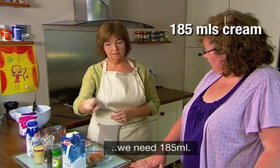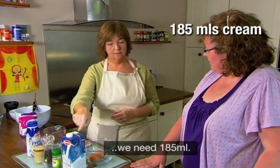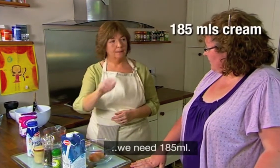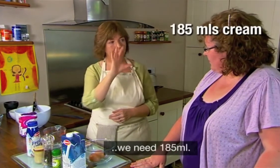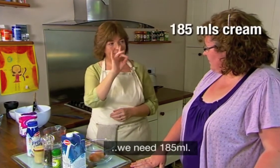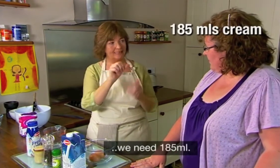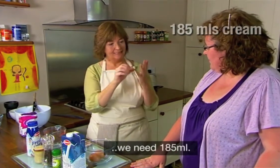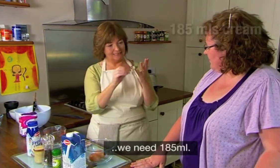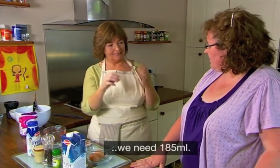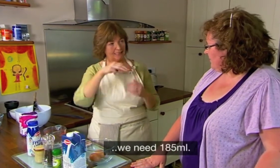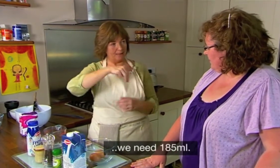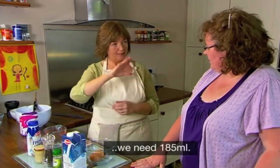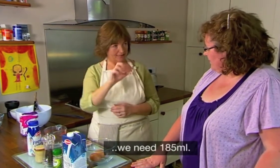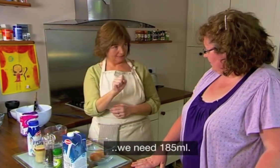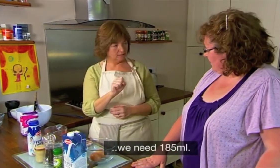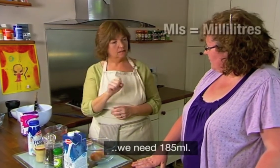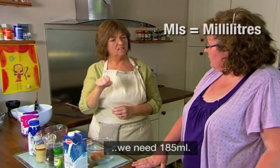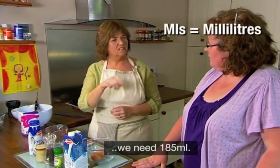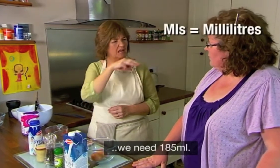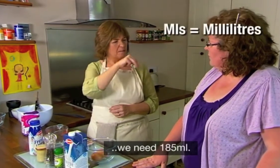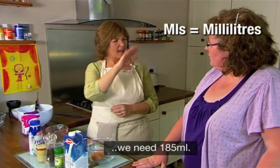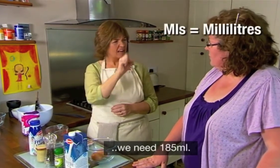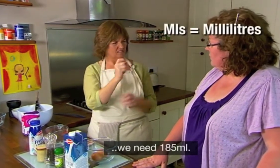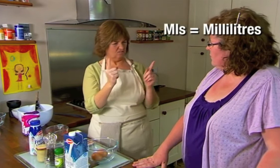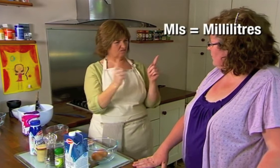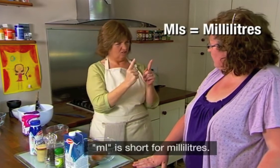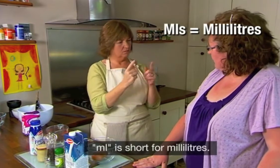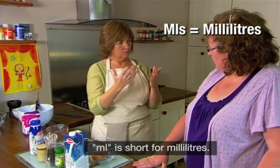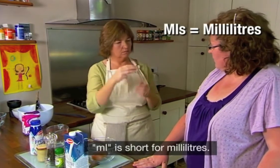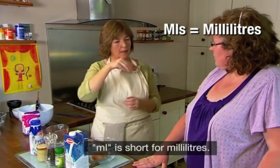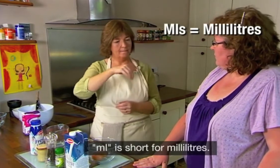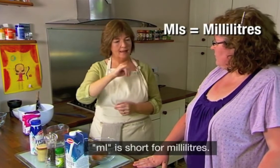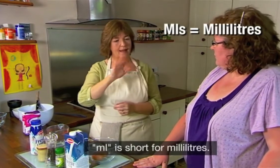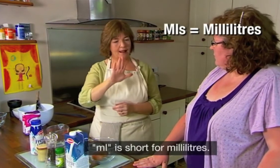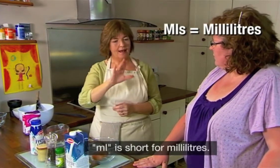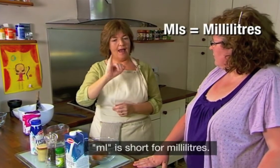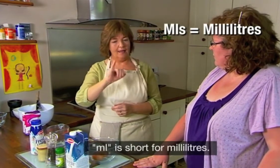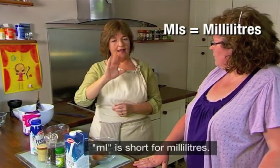need 185 mils. Mils is short for millilitres.